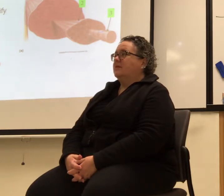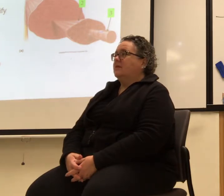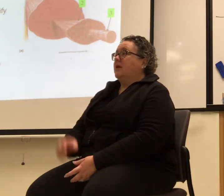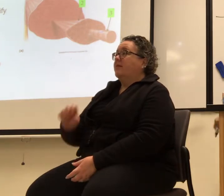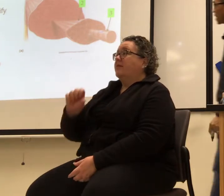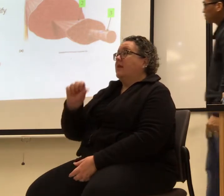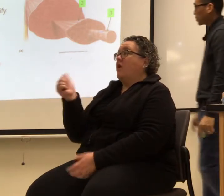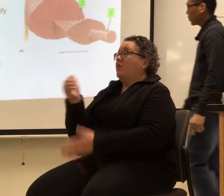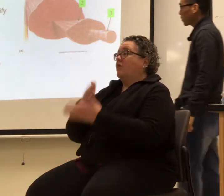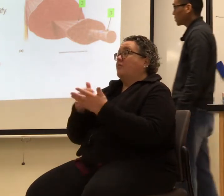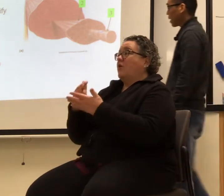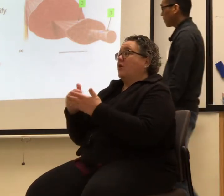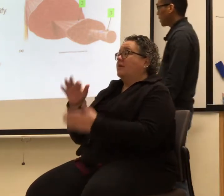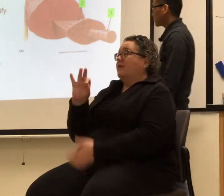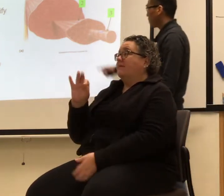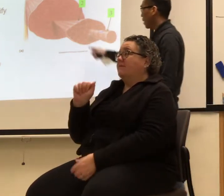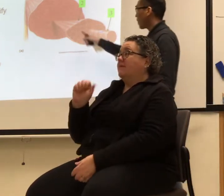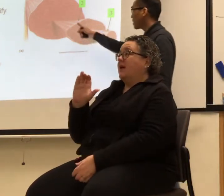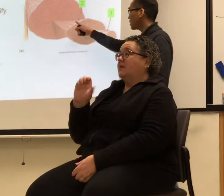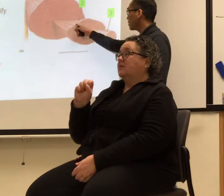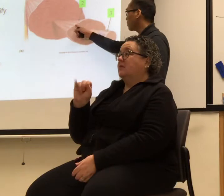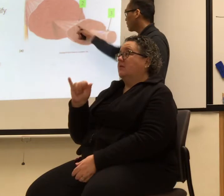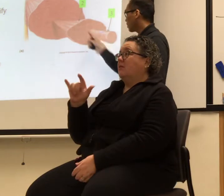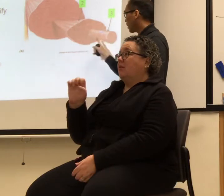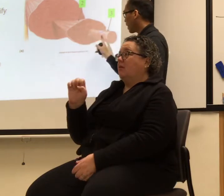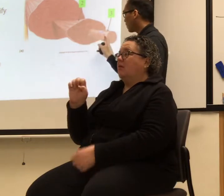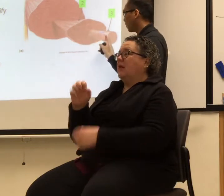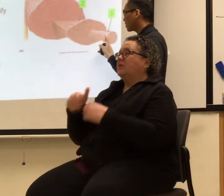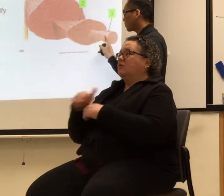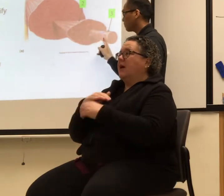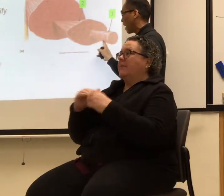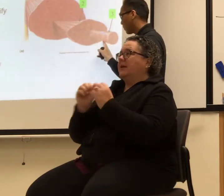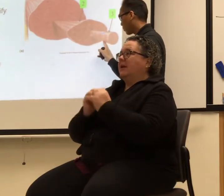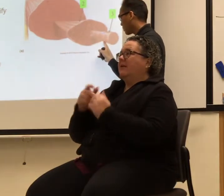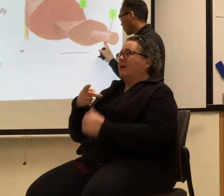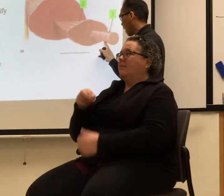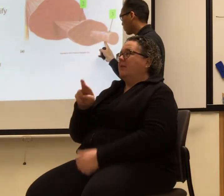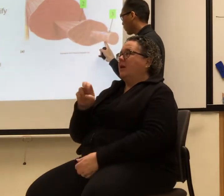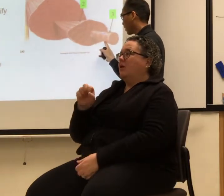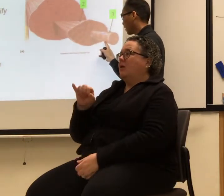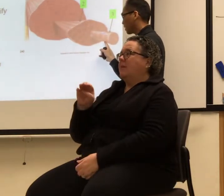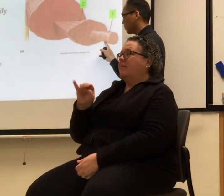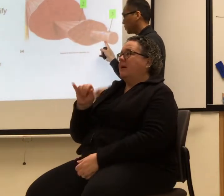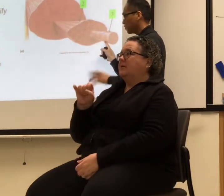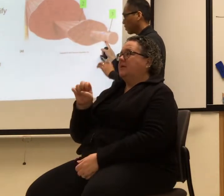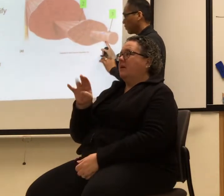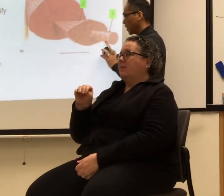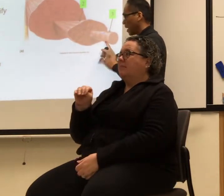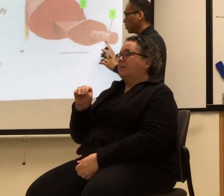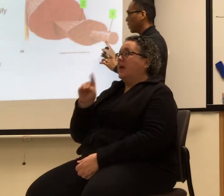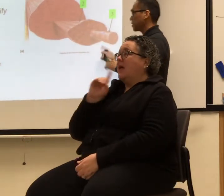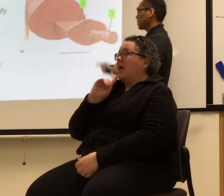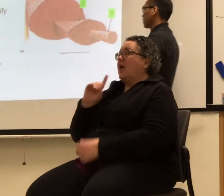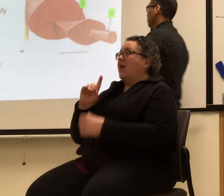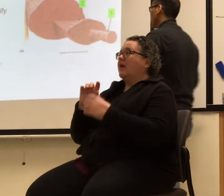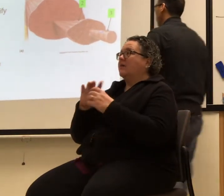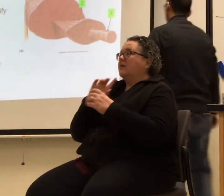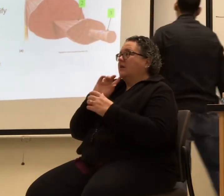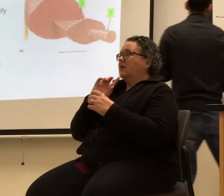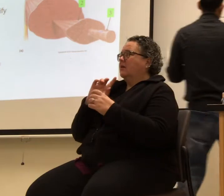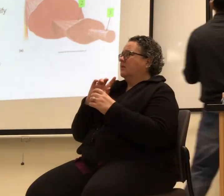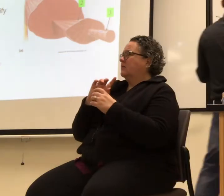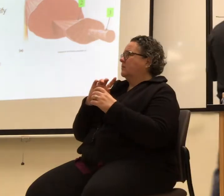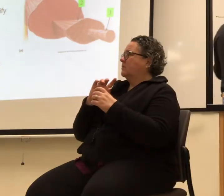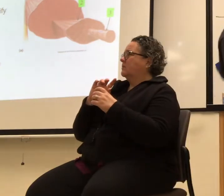The other parts, the fascicle, it's wrapping is the paramysium, and the muscle fiber is wrapped with a connective tissue called the endomysium.